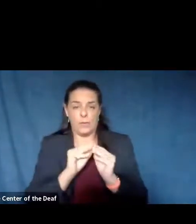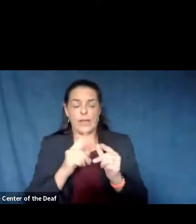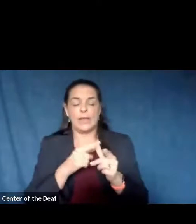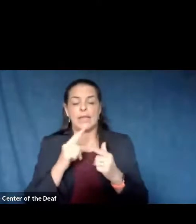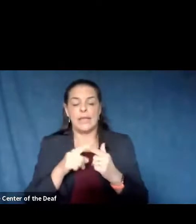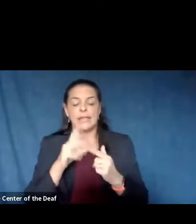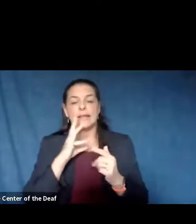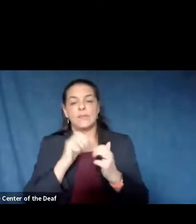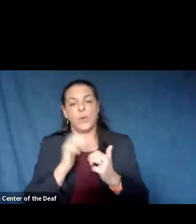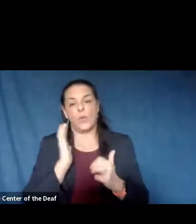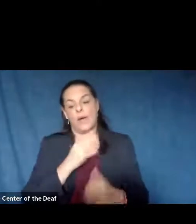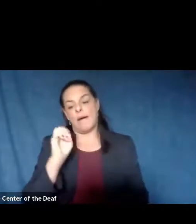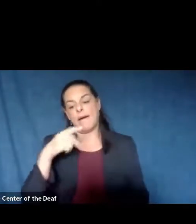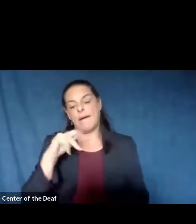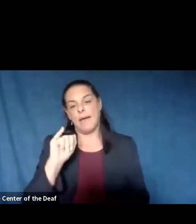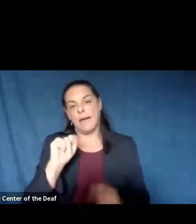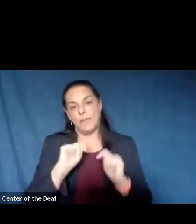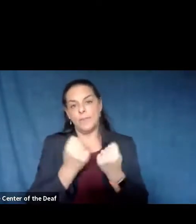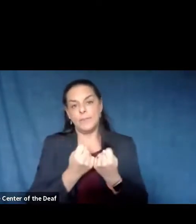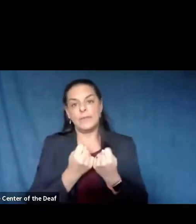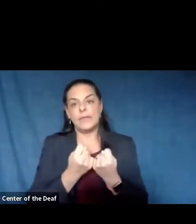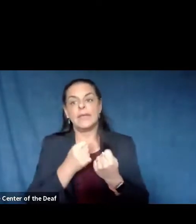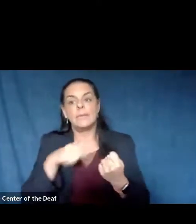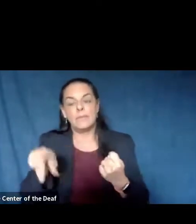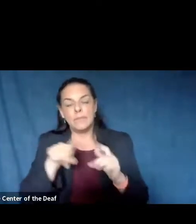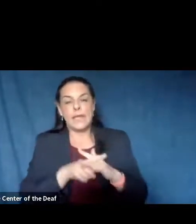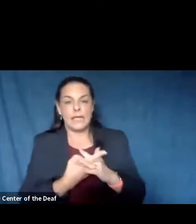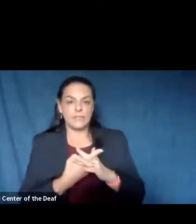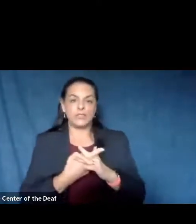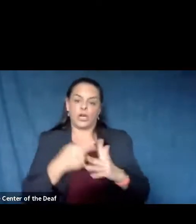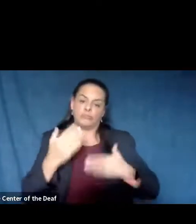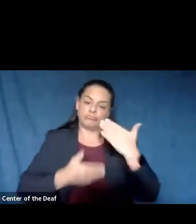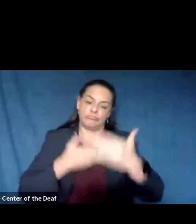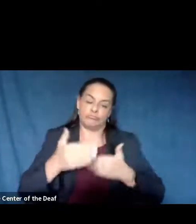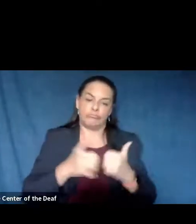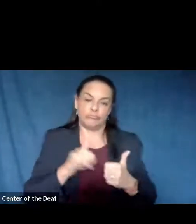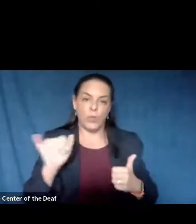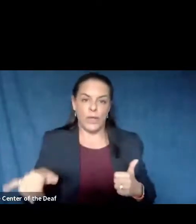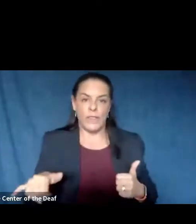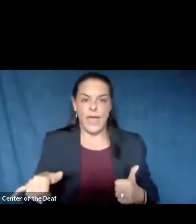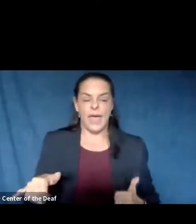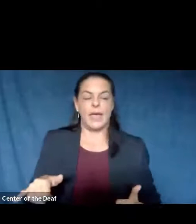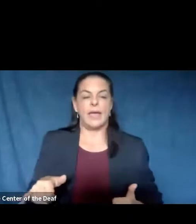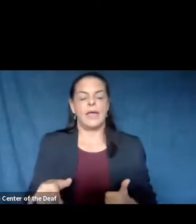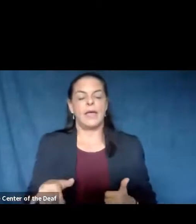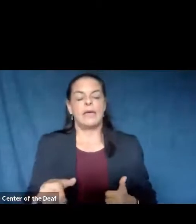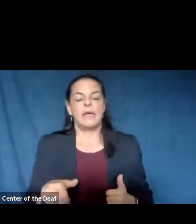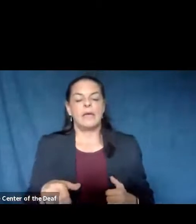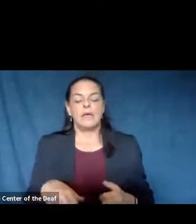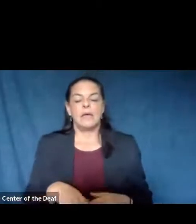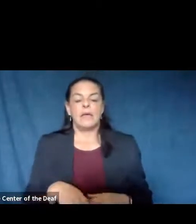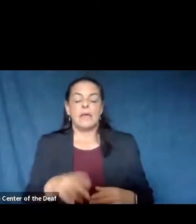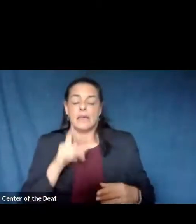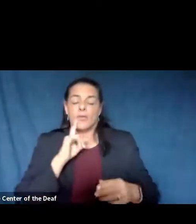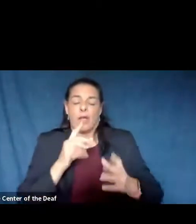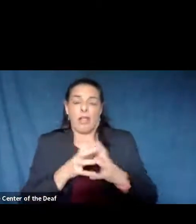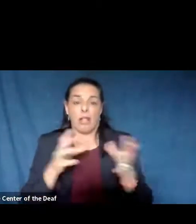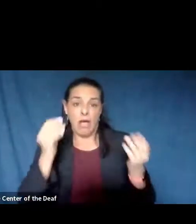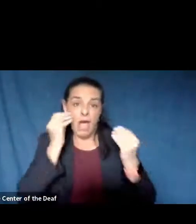then spoke with our EPI team who started running with that, looking at a lot of information that's out